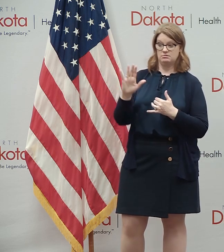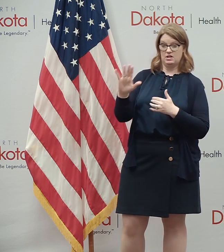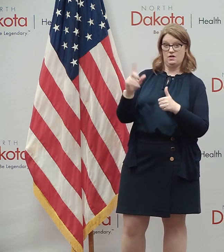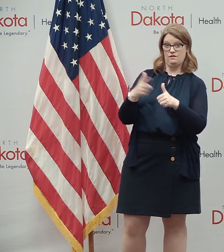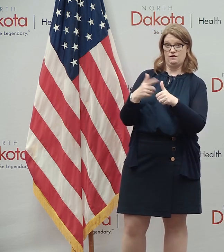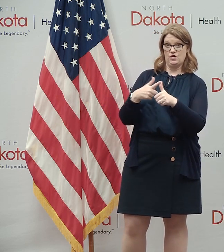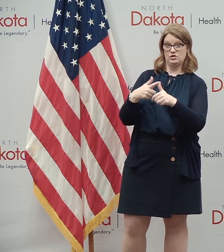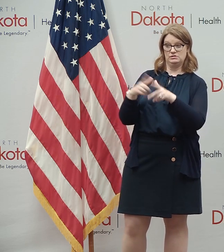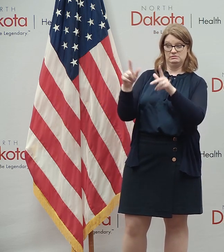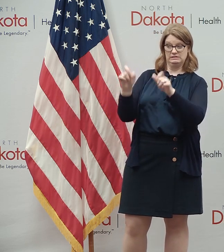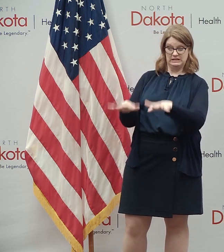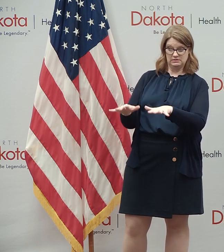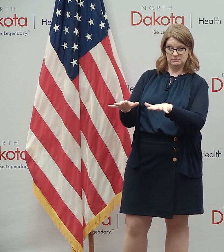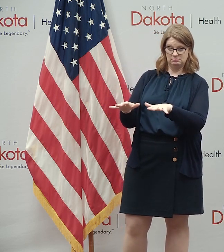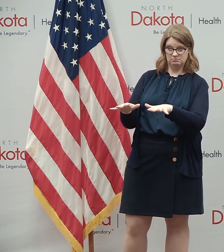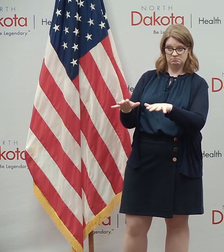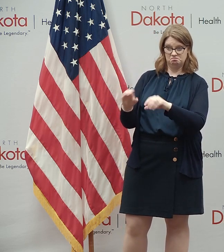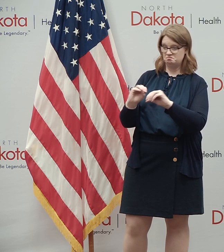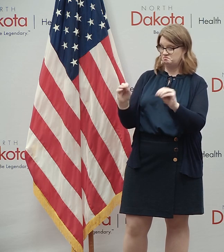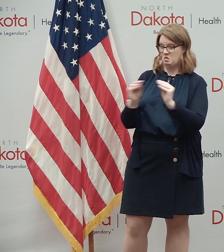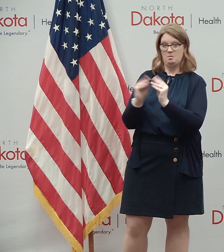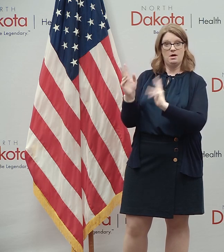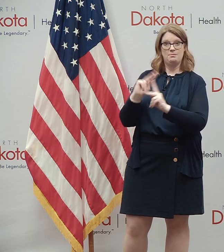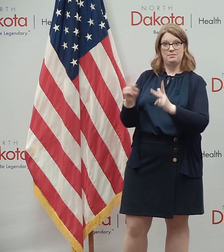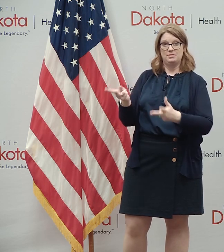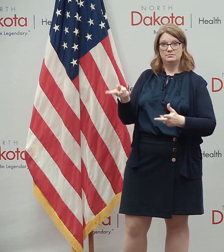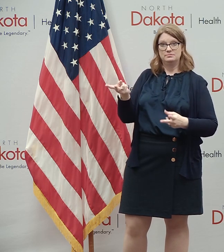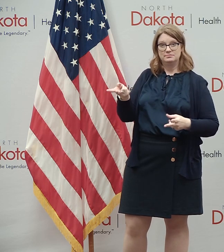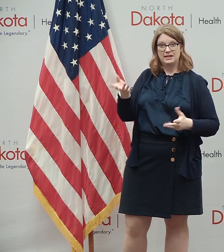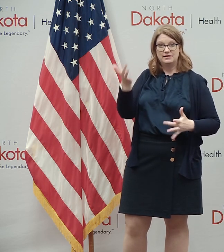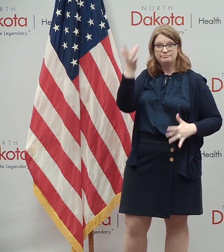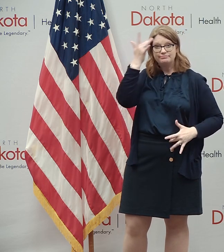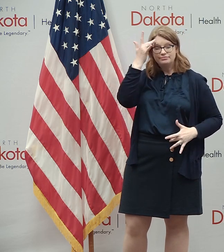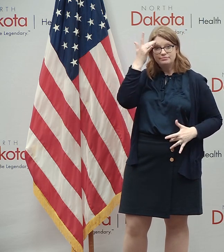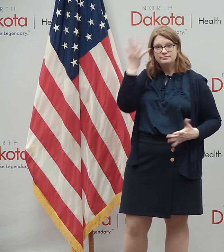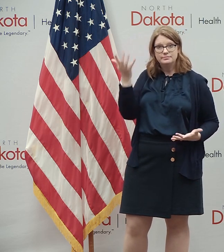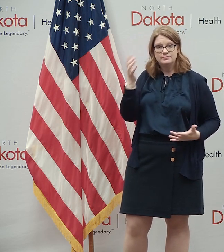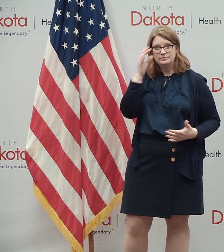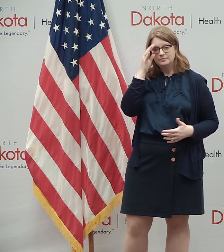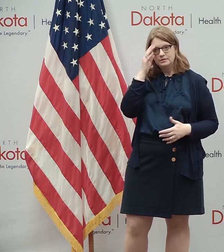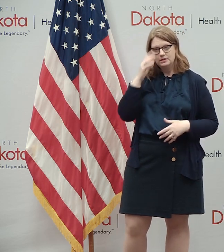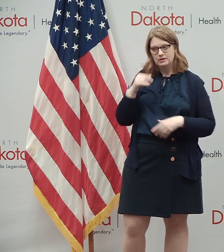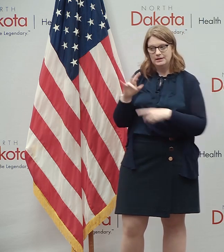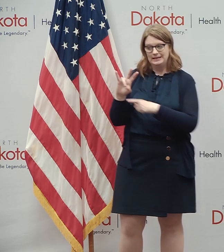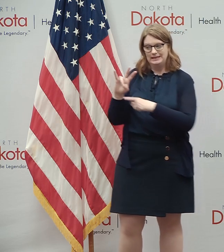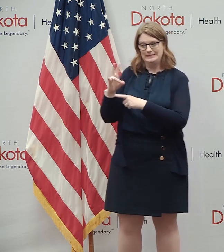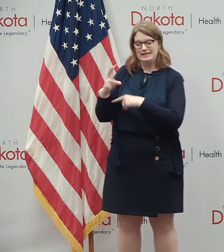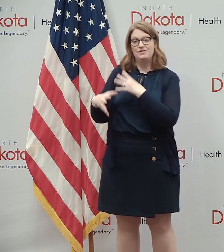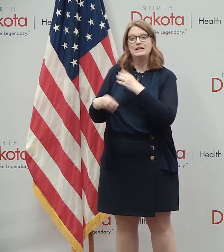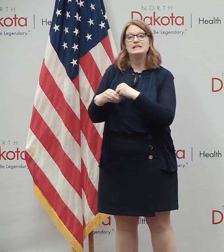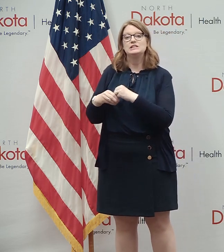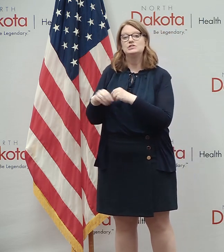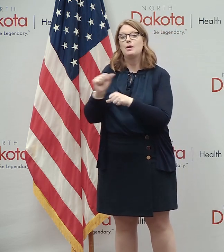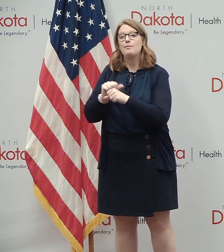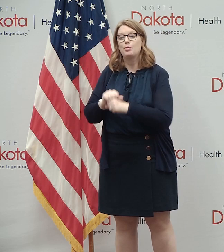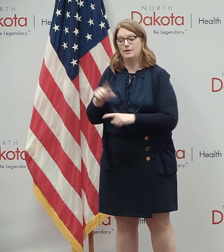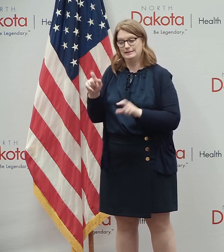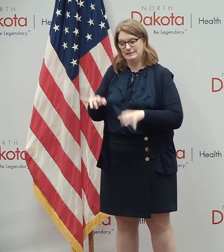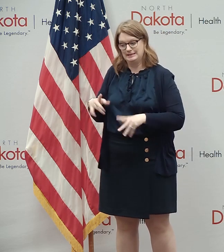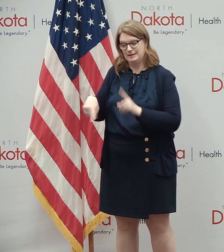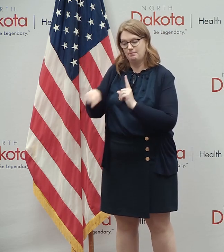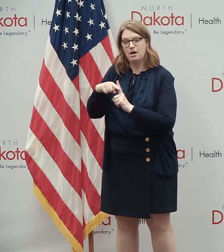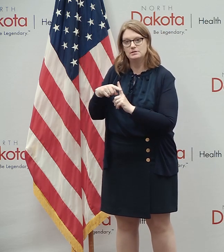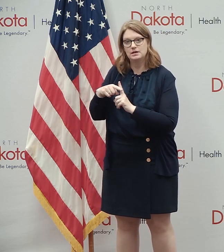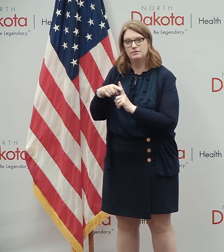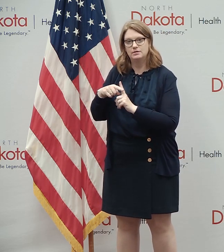not been any additional residents infected, despite the fact that 7 additional employees tested positive during that time, which again